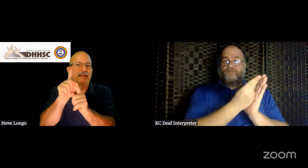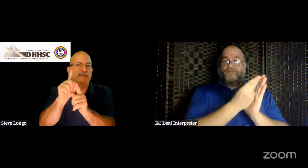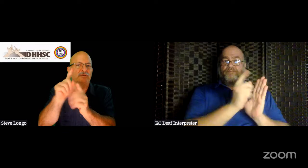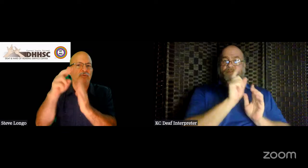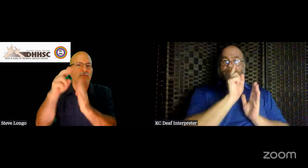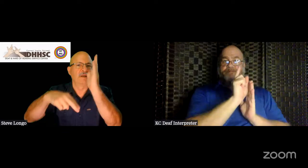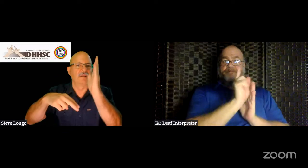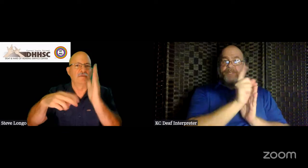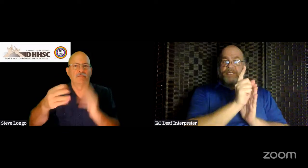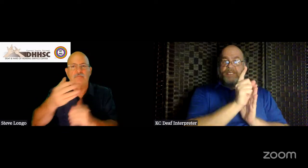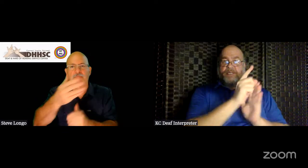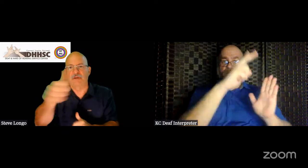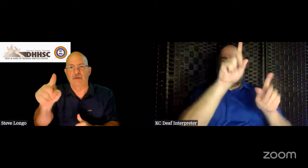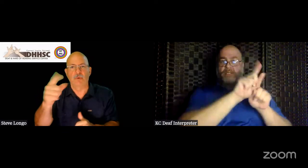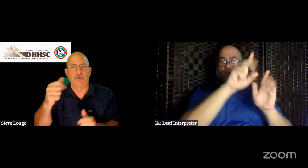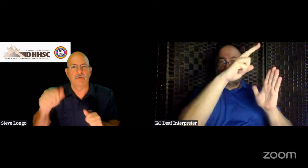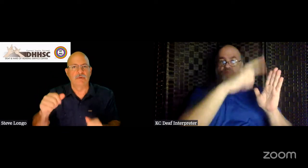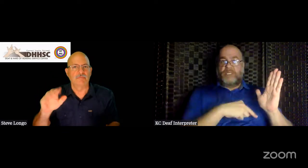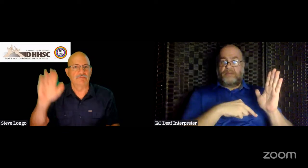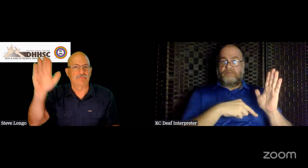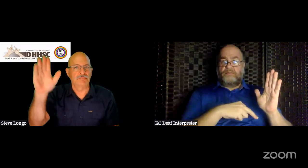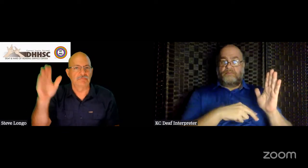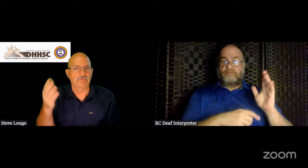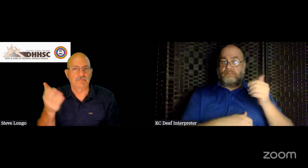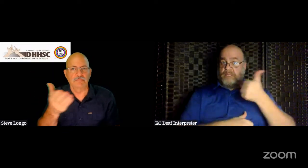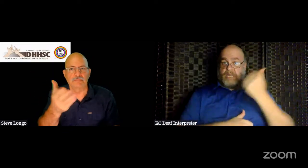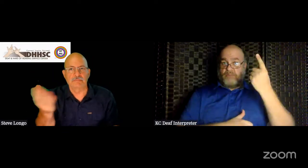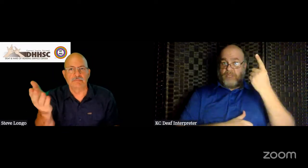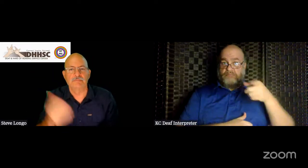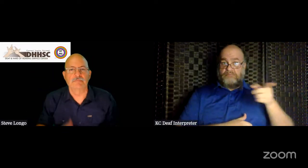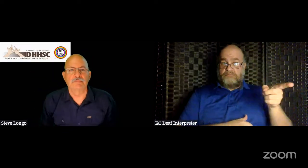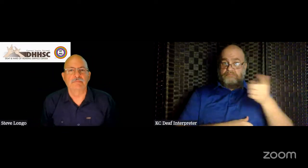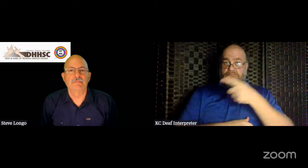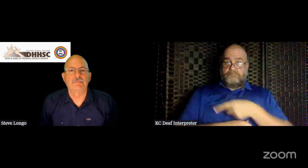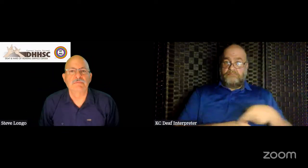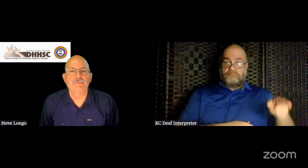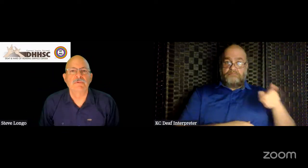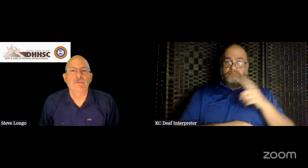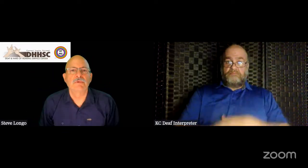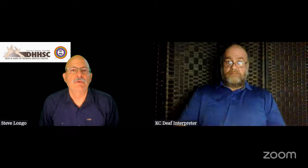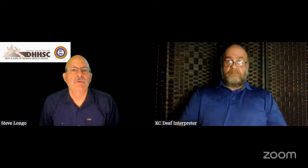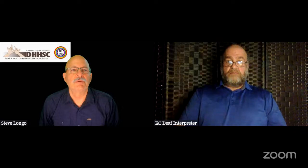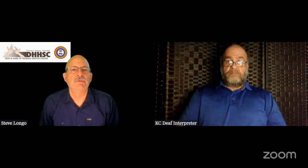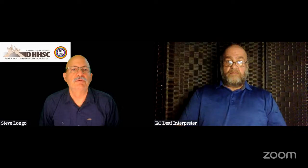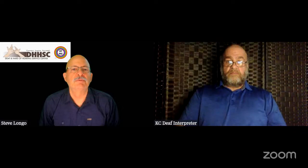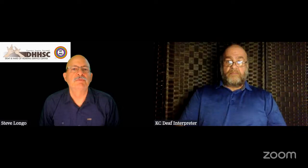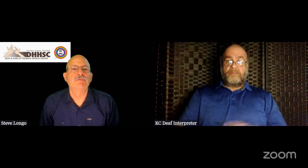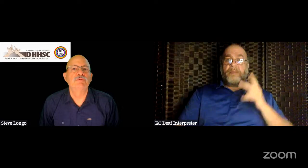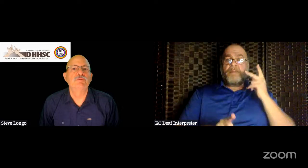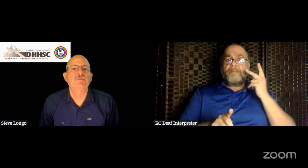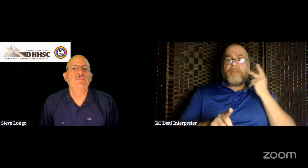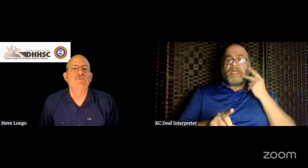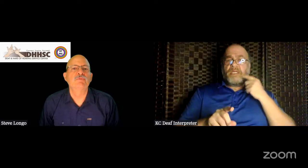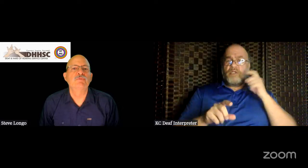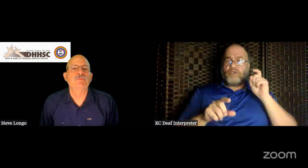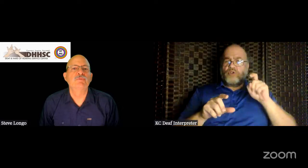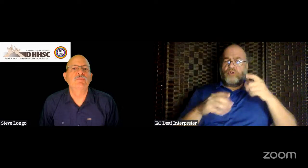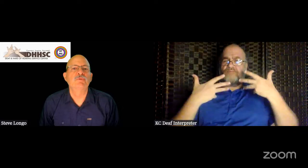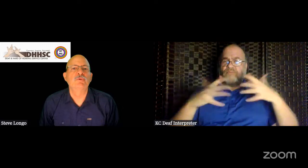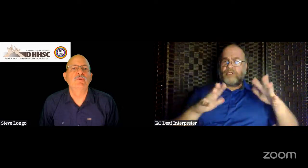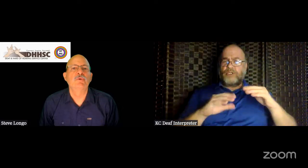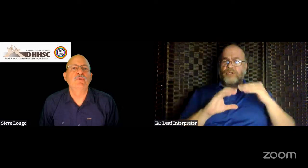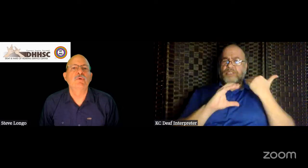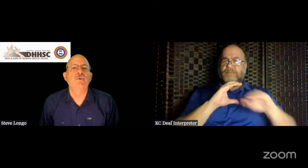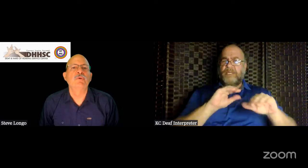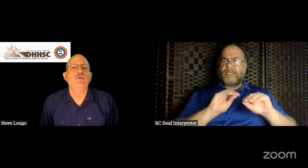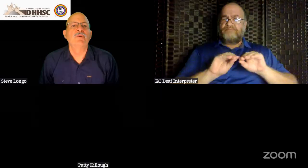We need so we've had that summary of the May minutes. I'll entertain a motion to approve